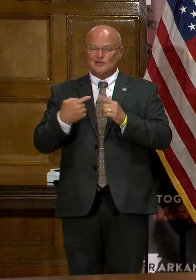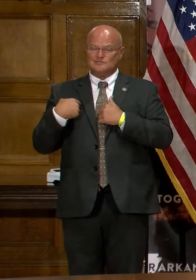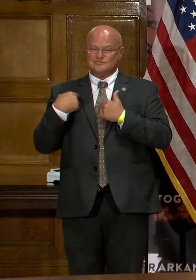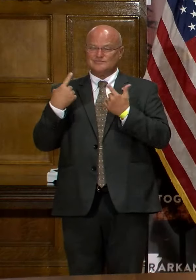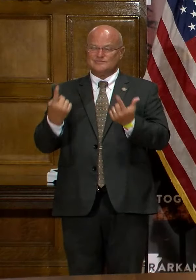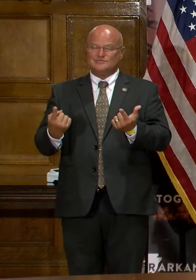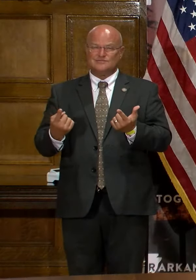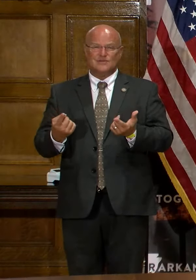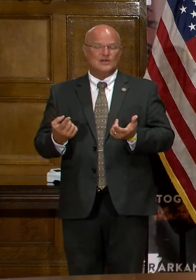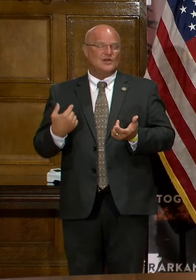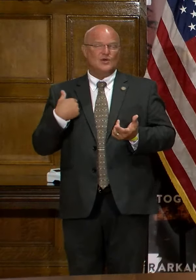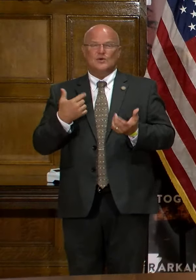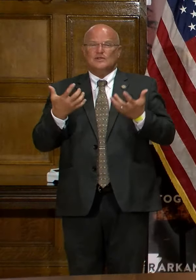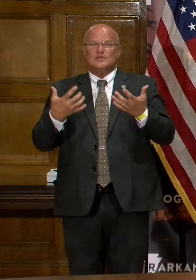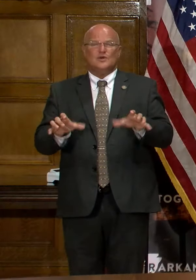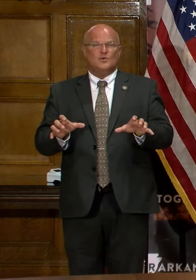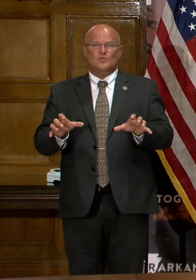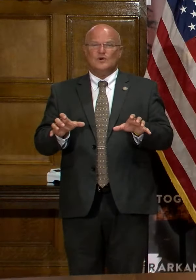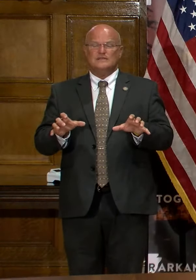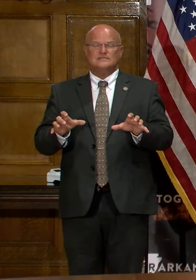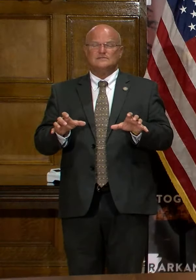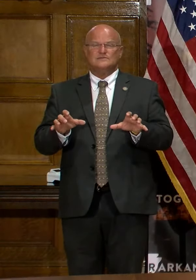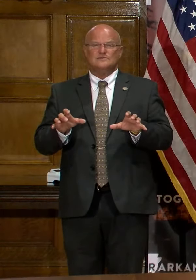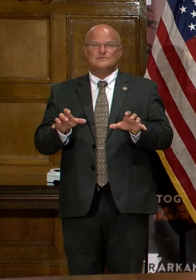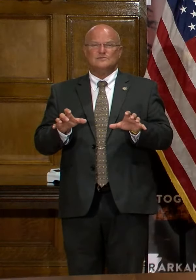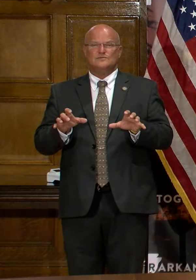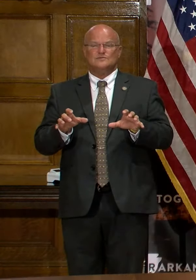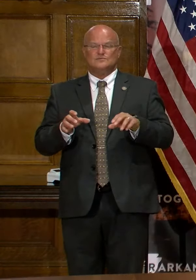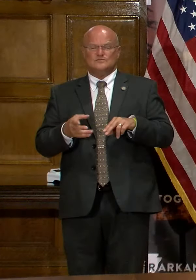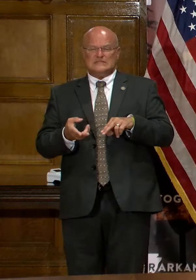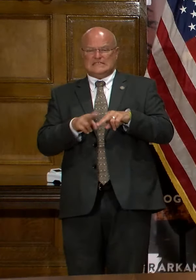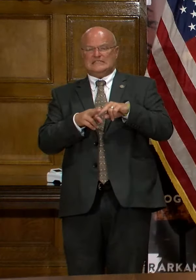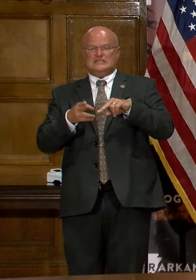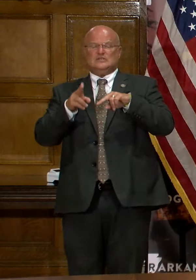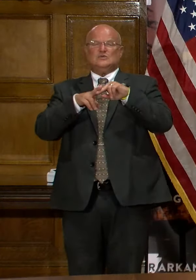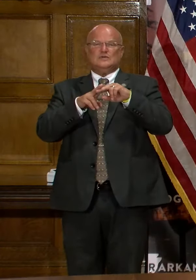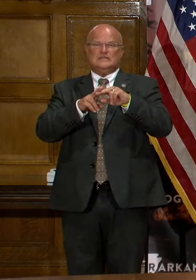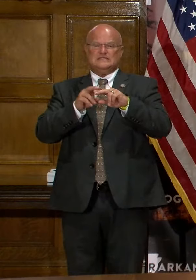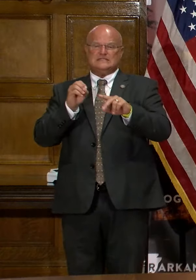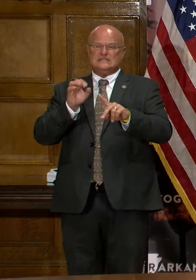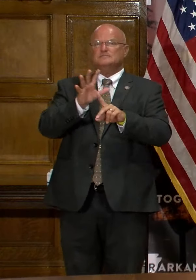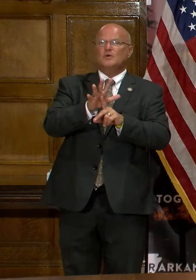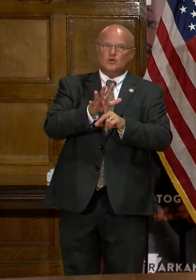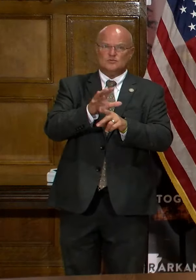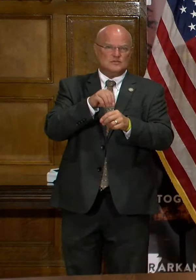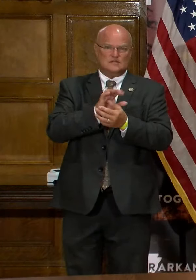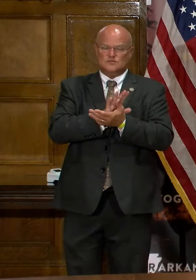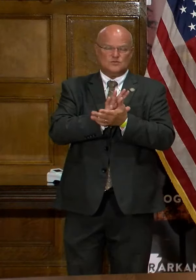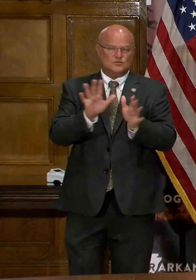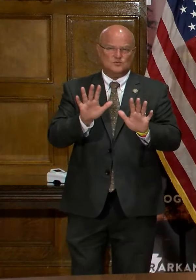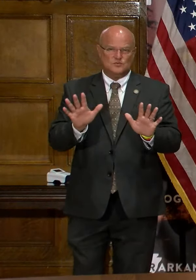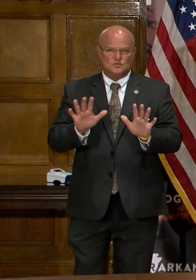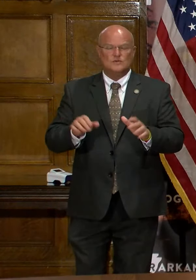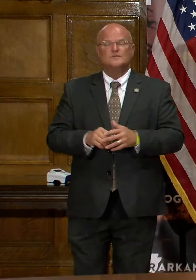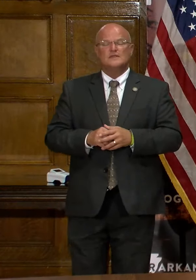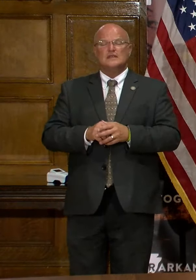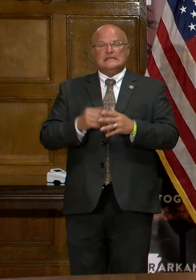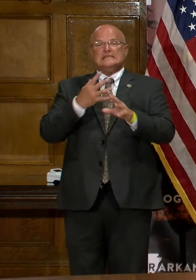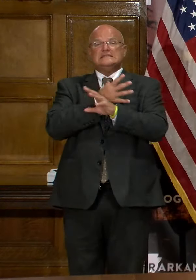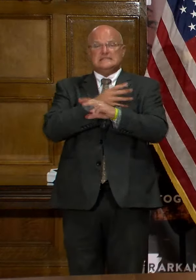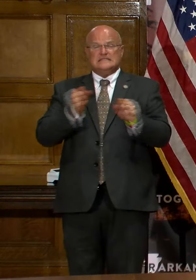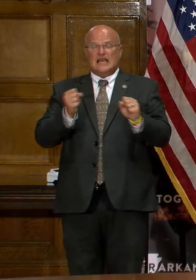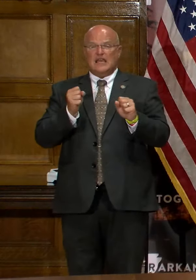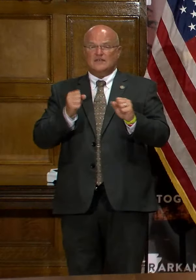we don't want to take any steps that increase the exposure in the schools. So safety is